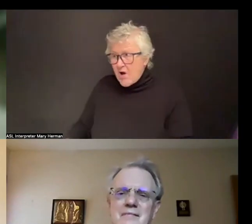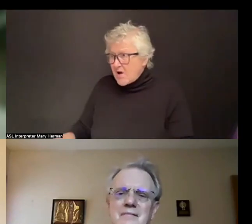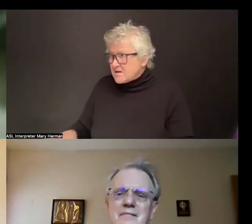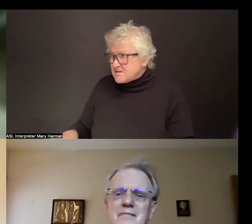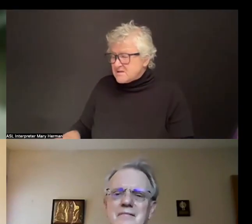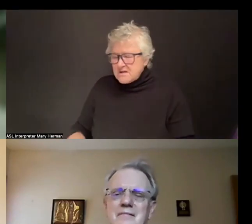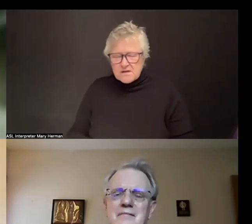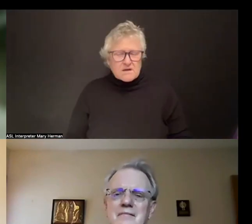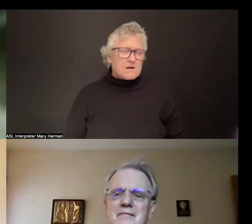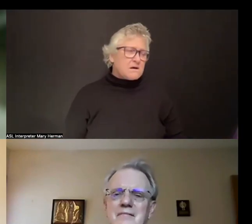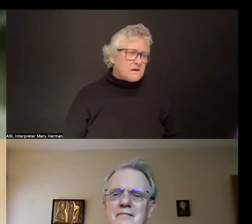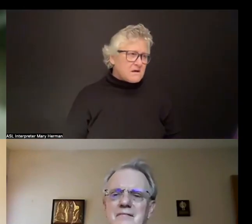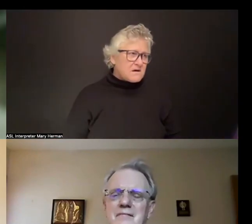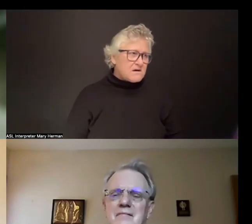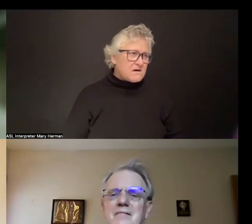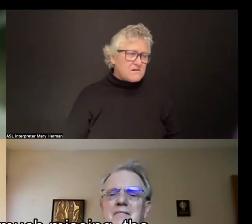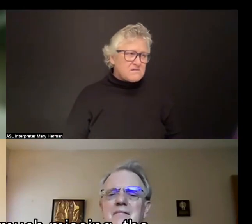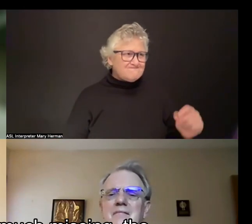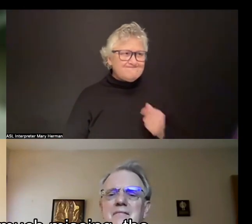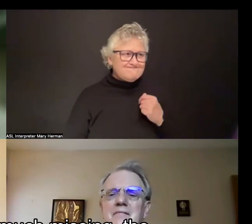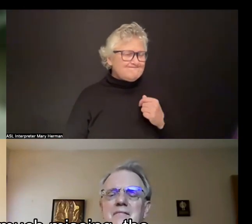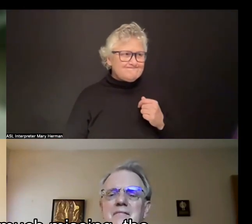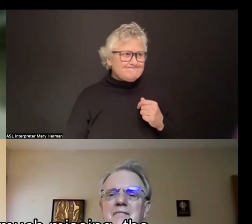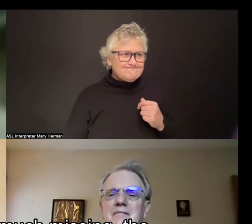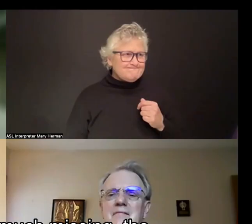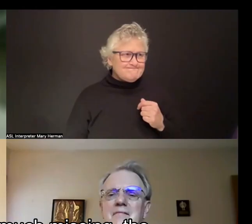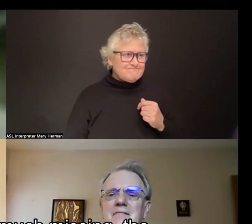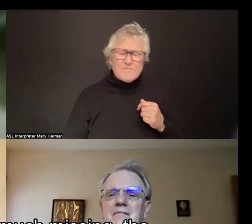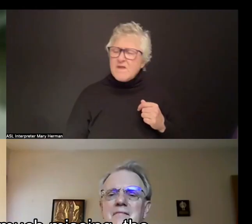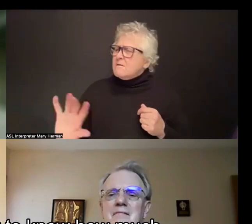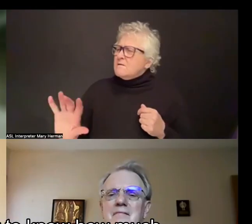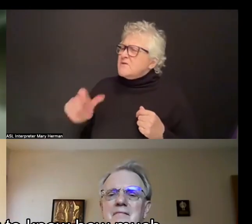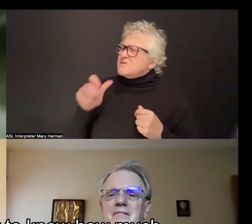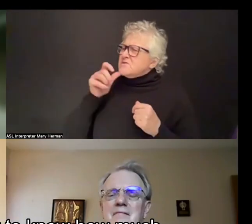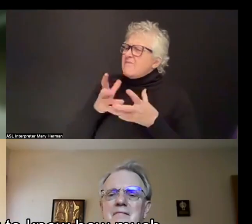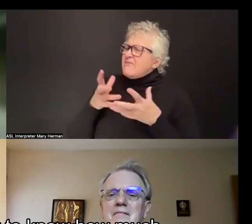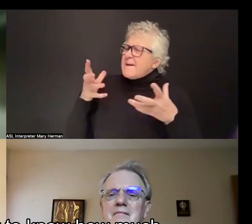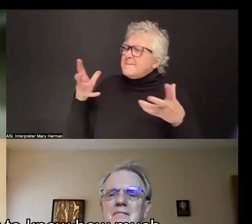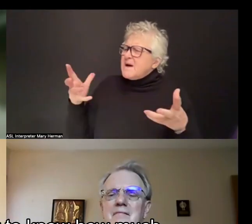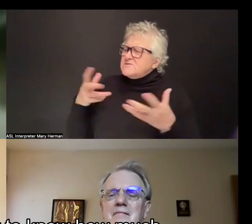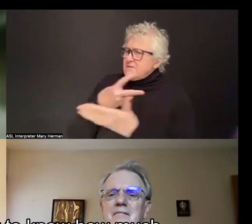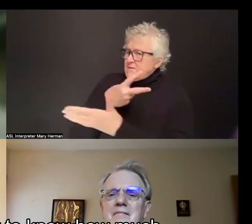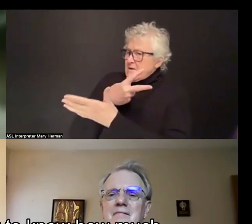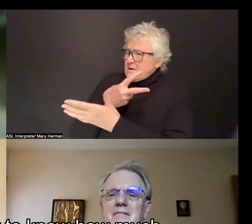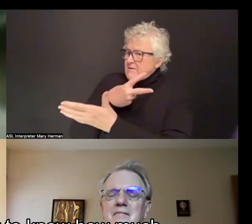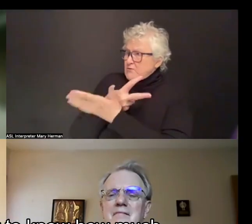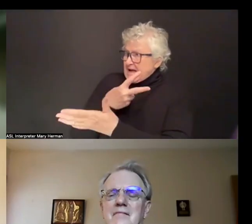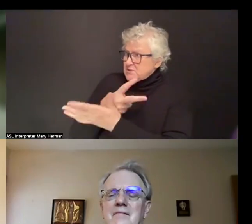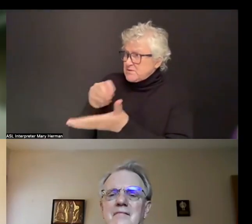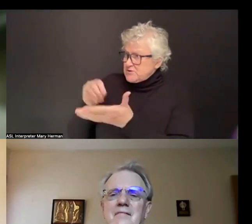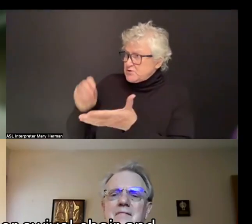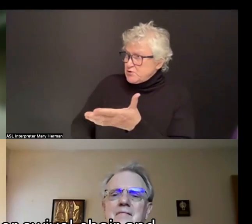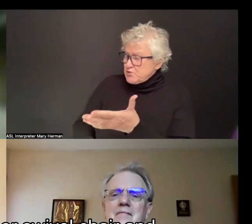was worse than unfortunate. It was a fragment. But there's not that much missing, the undergraduate insisted. But there's no way to know how much, said